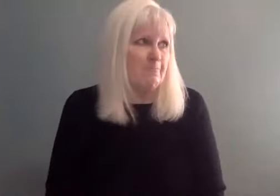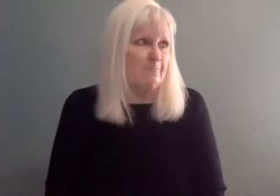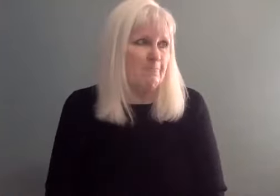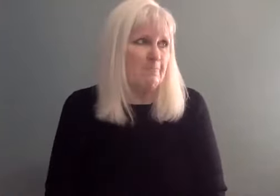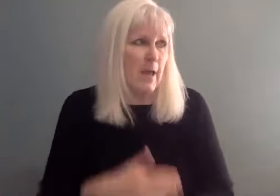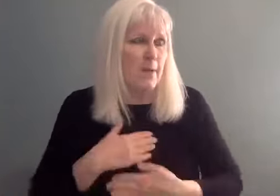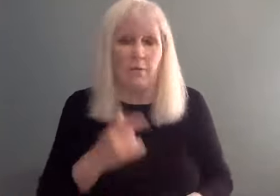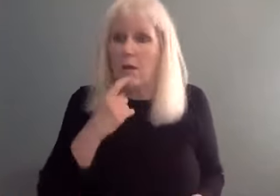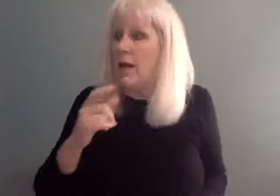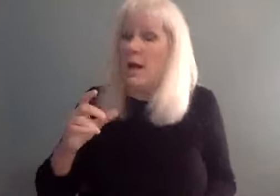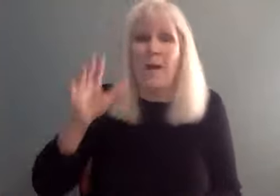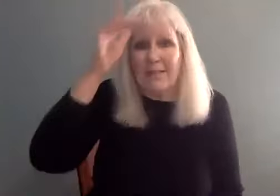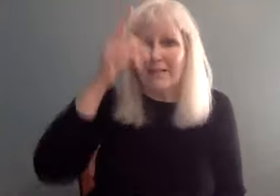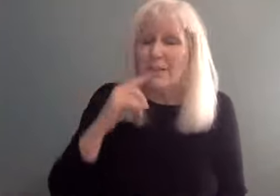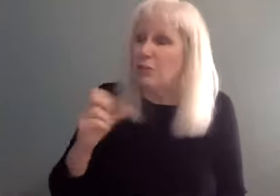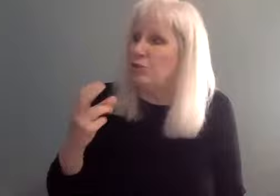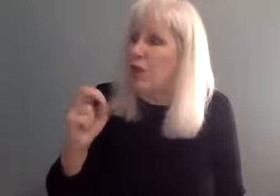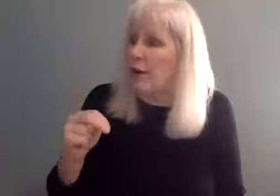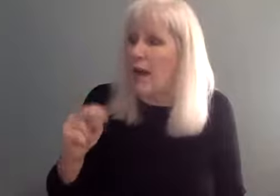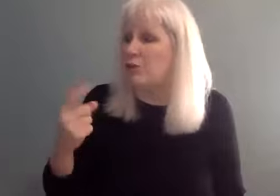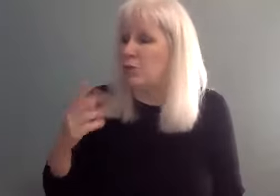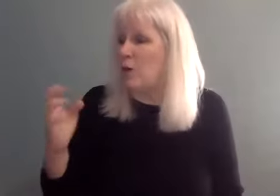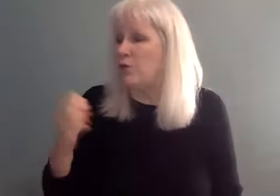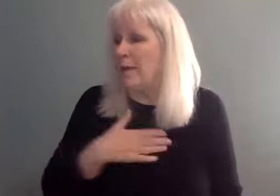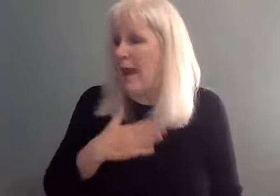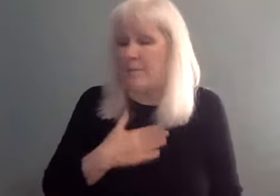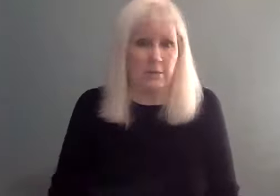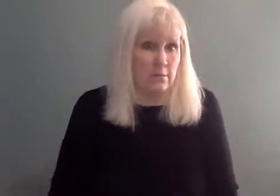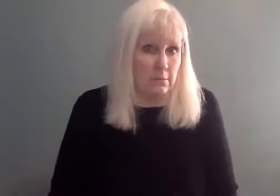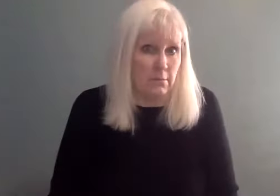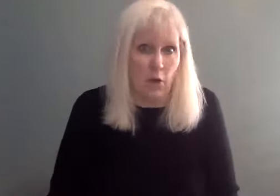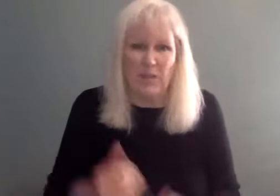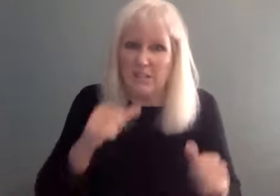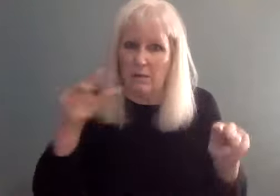to be happy. Nobody was eye to eye yet. My mother and I were great from the start, great from the start.